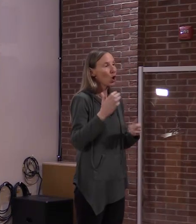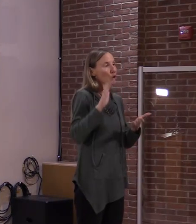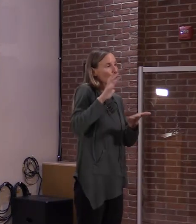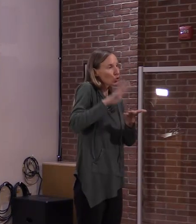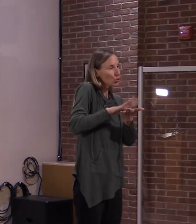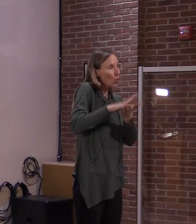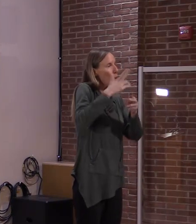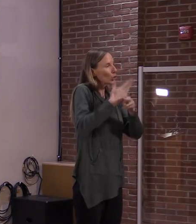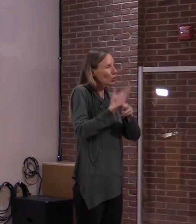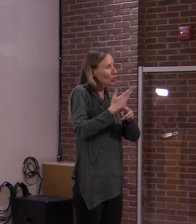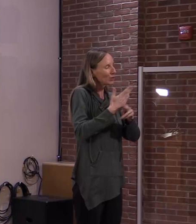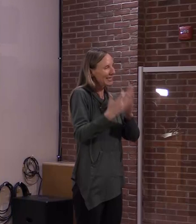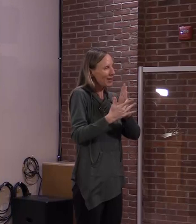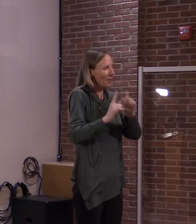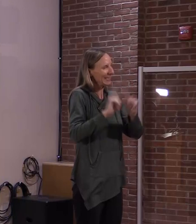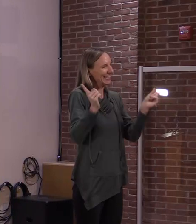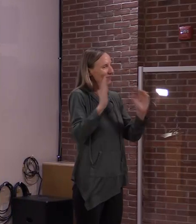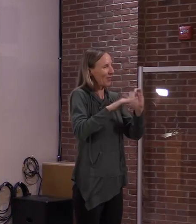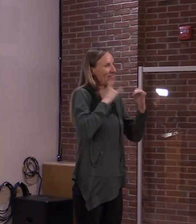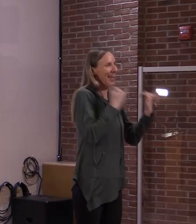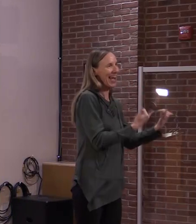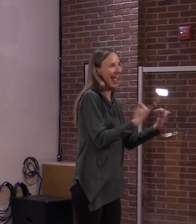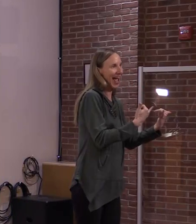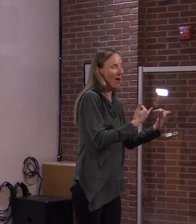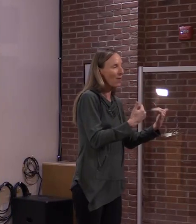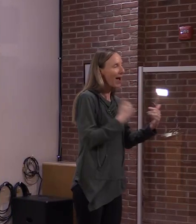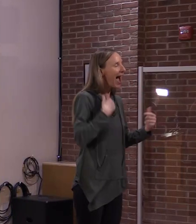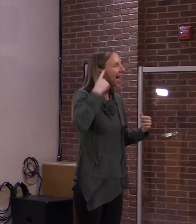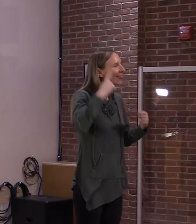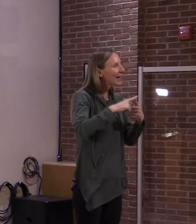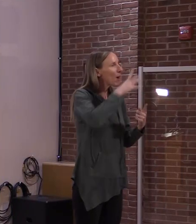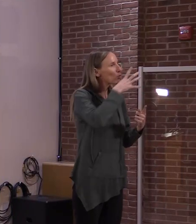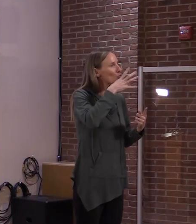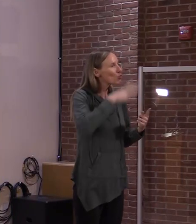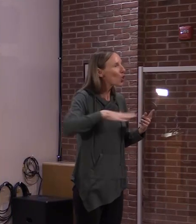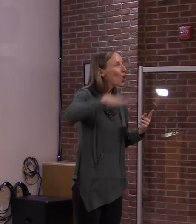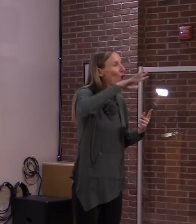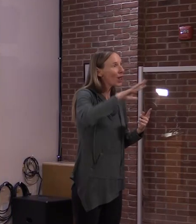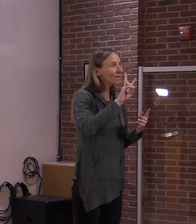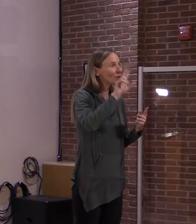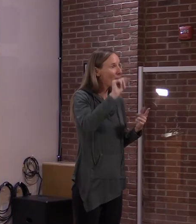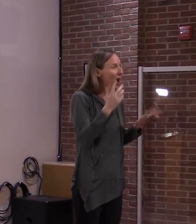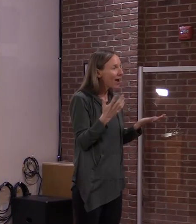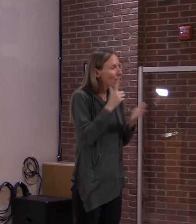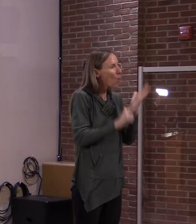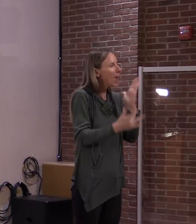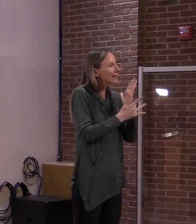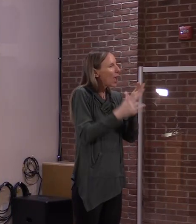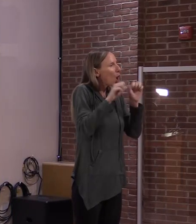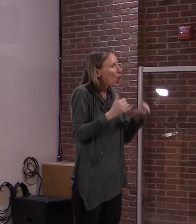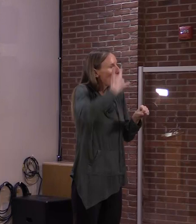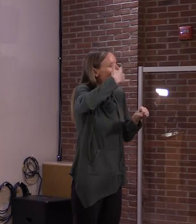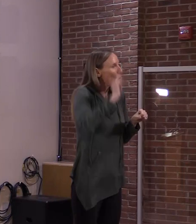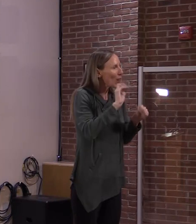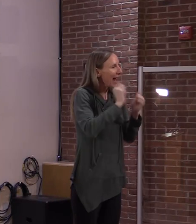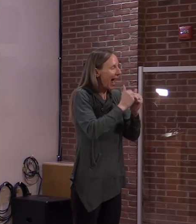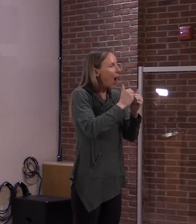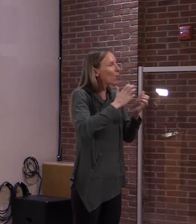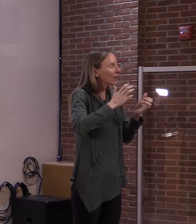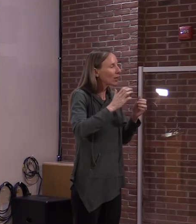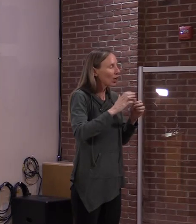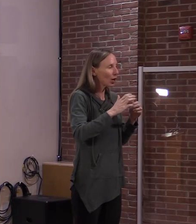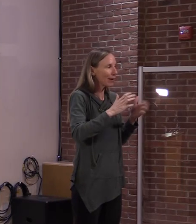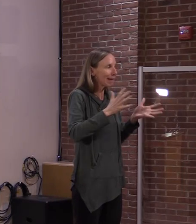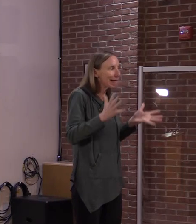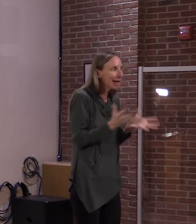there before. So particularly as a rural state, I think, you know, we need to look at technology in terms of how we can expand offerings for